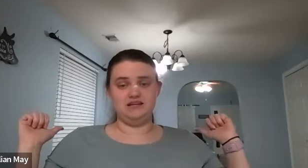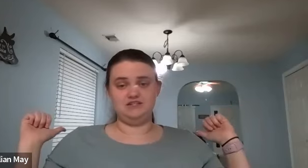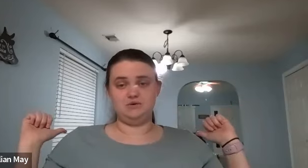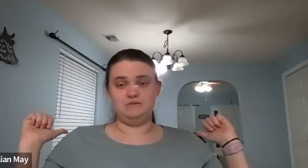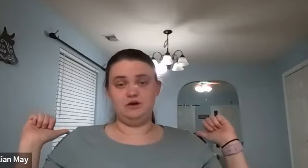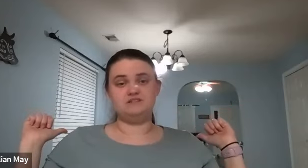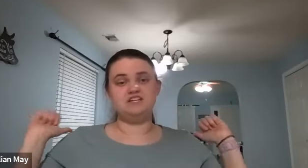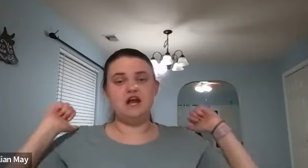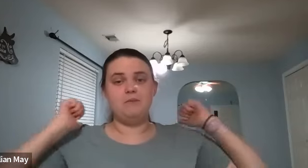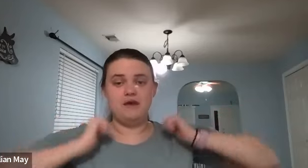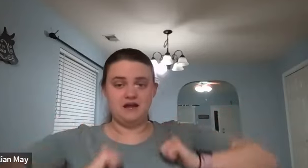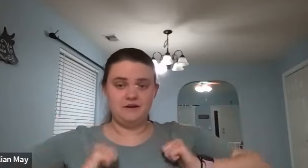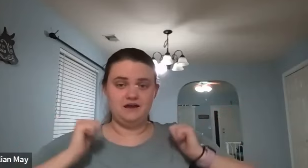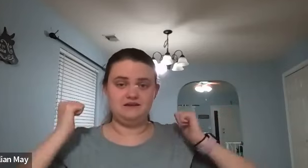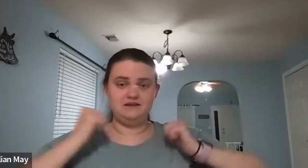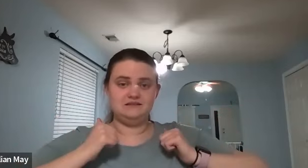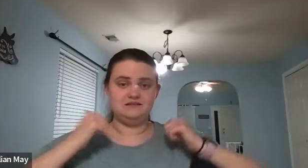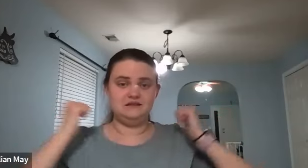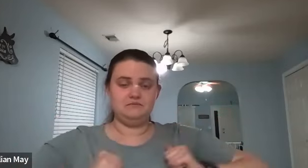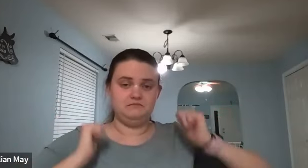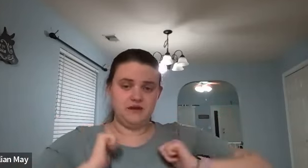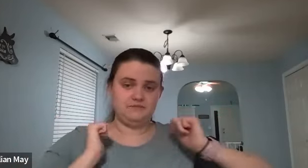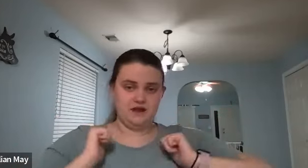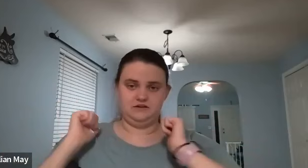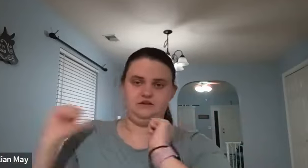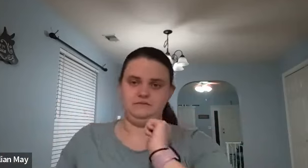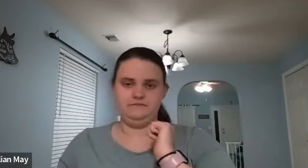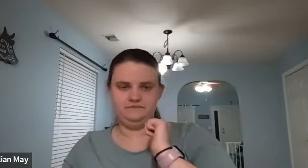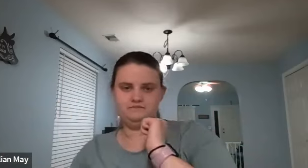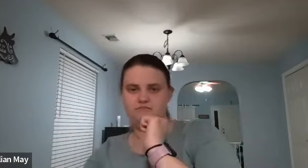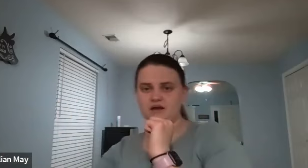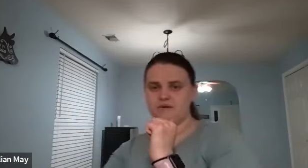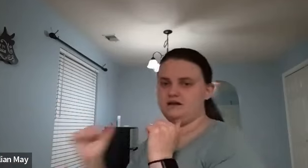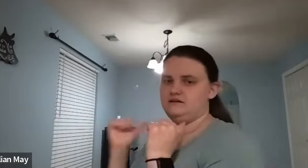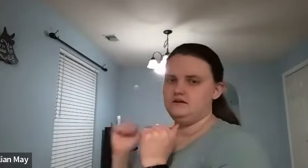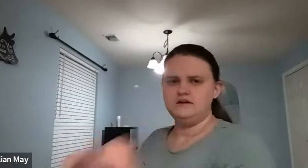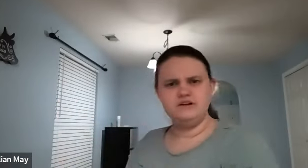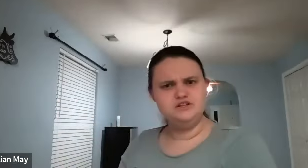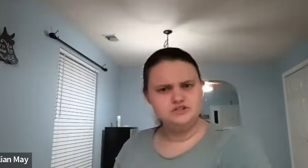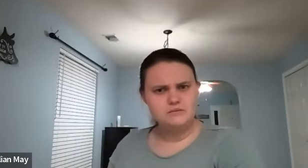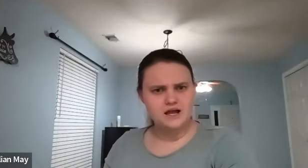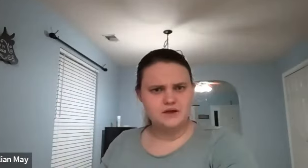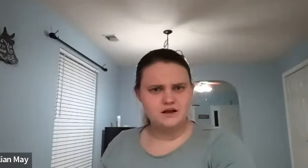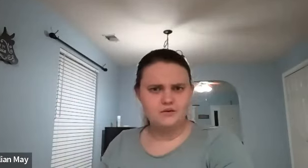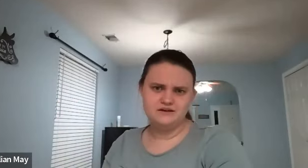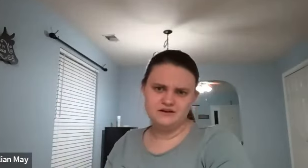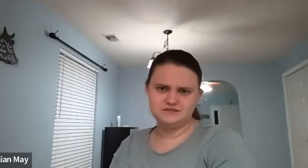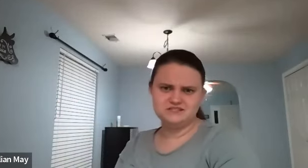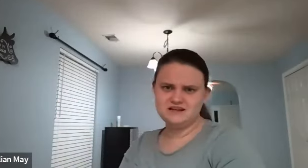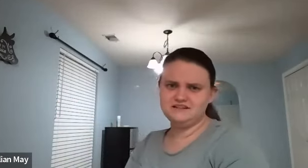is going to be almost like, you know how backpack is? Backpack, you know, backpack. If I told y'all backpack, oh my gosh, I'm just acting like you